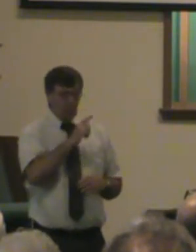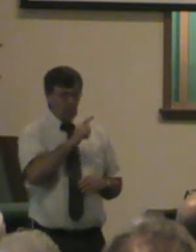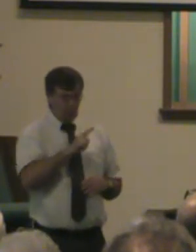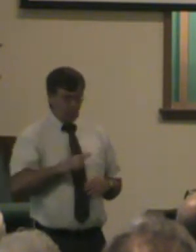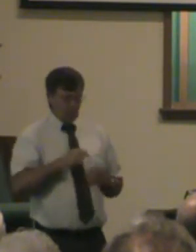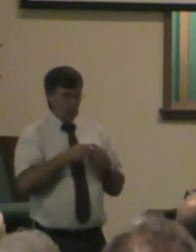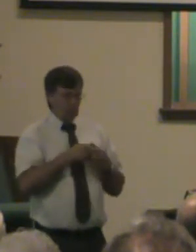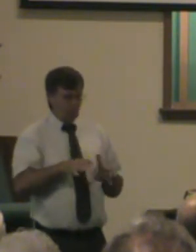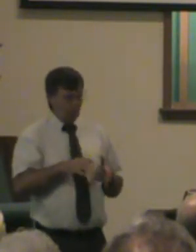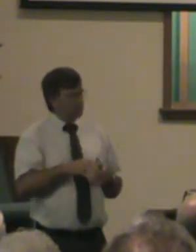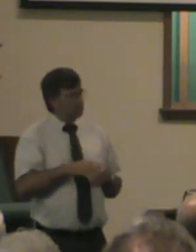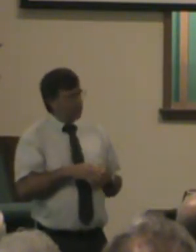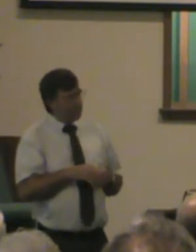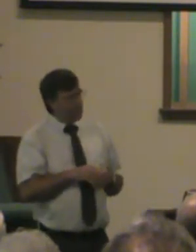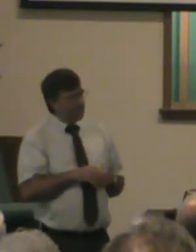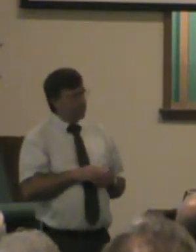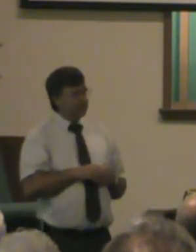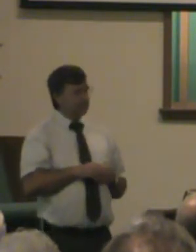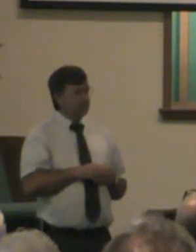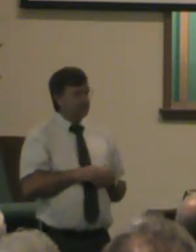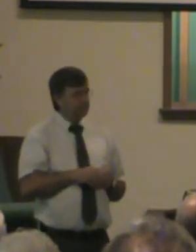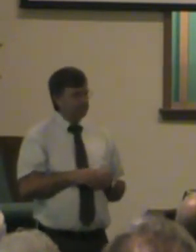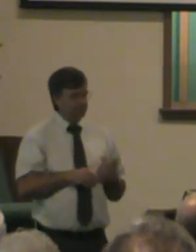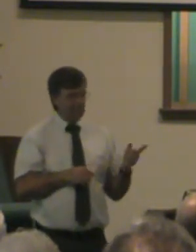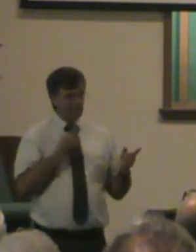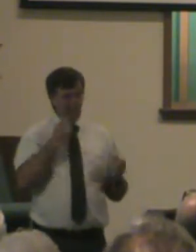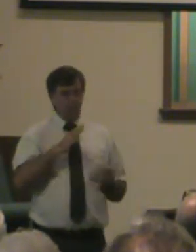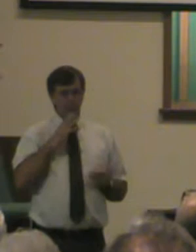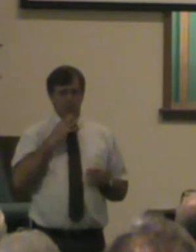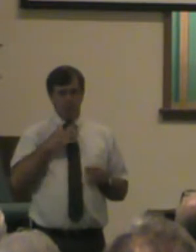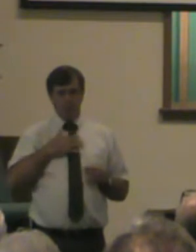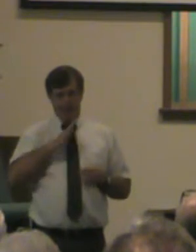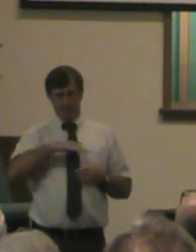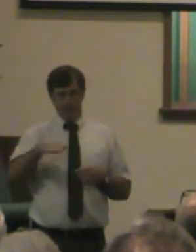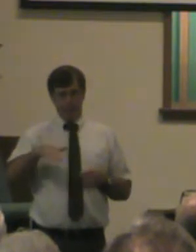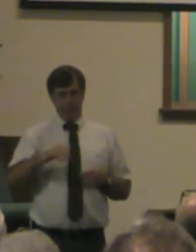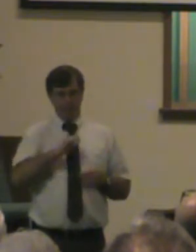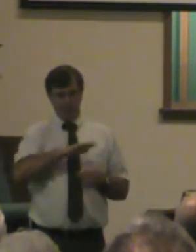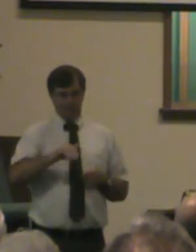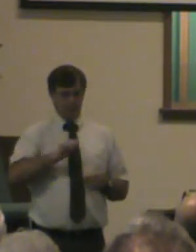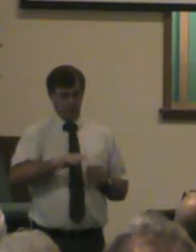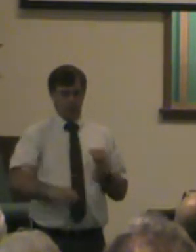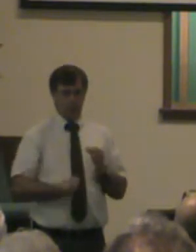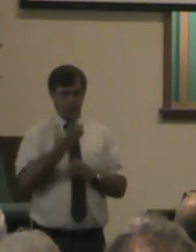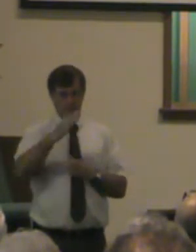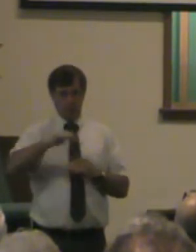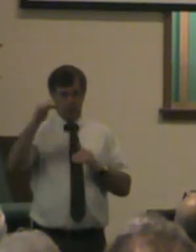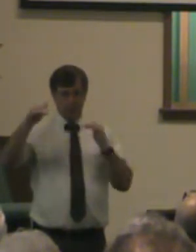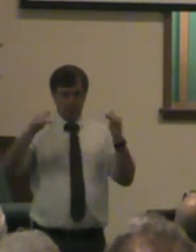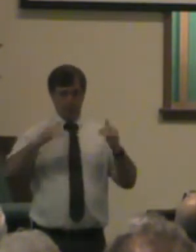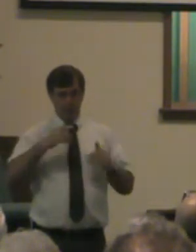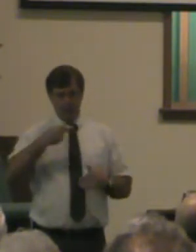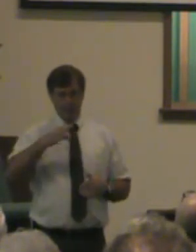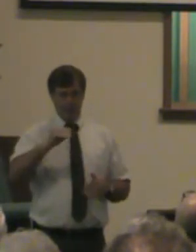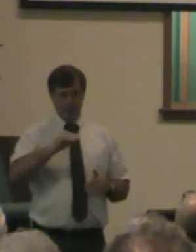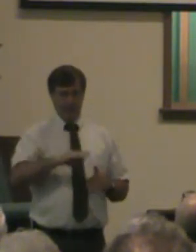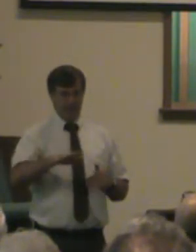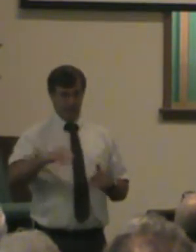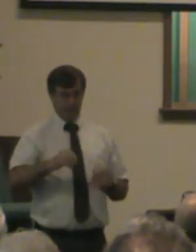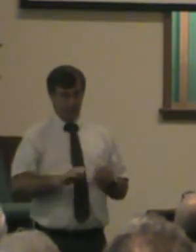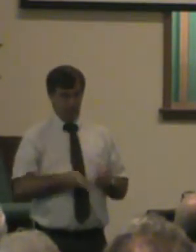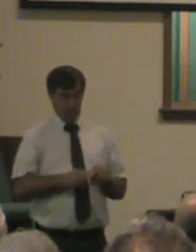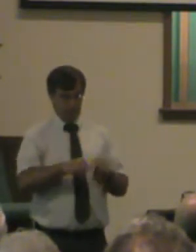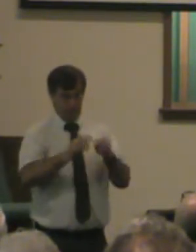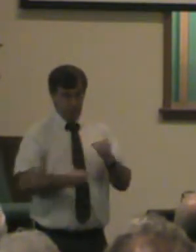village. I was talking the other day, I was telling my kids, are all grown. My kids are grown up. My grandkids are growing up on